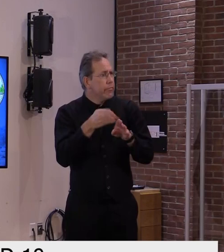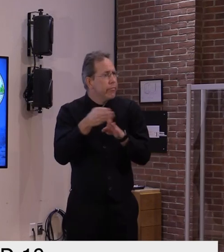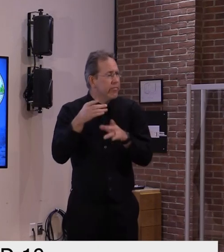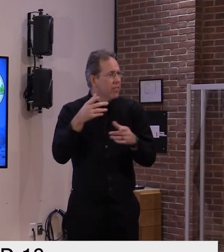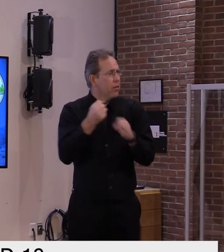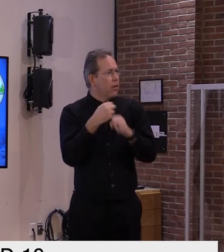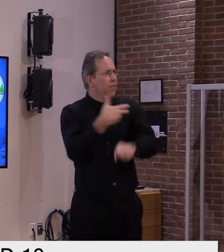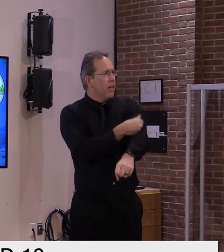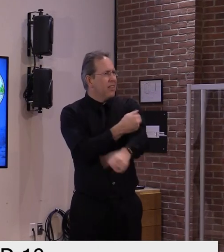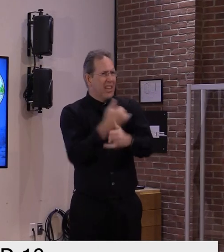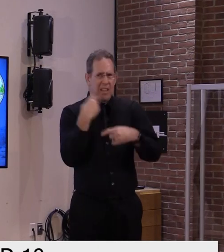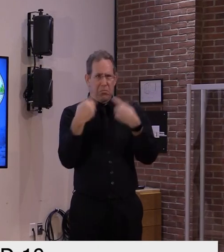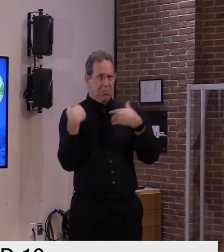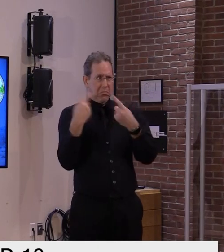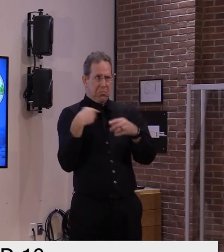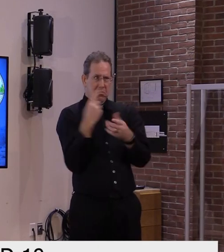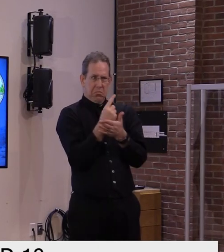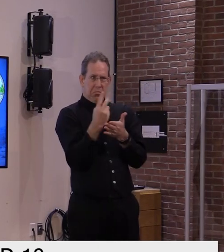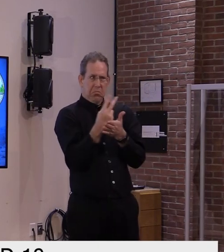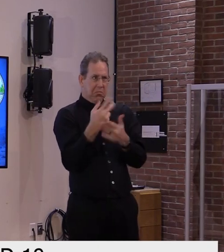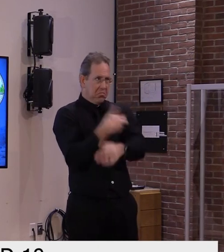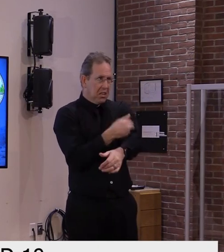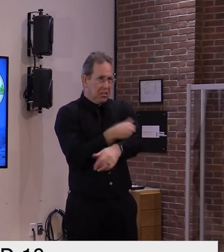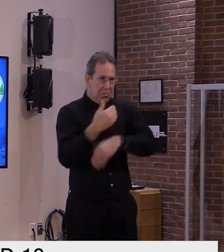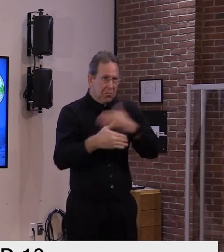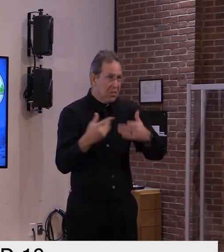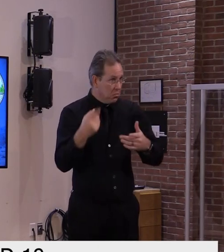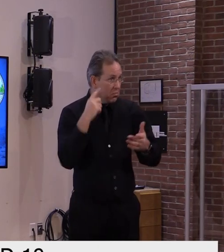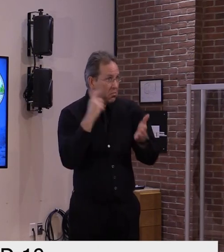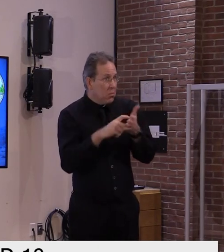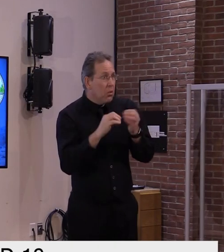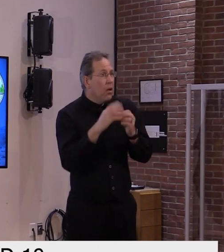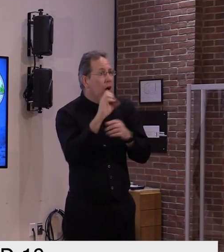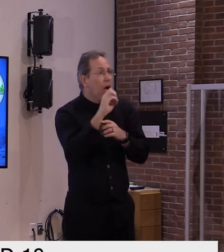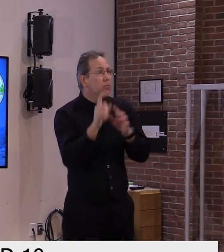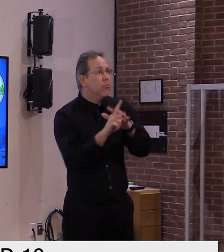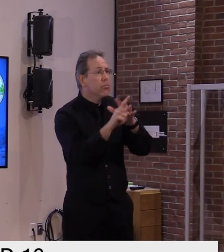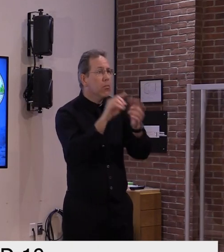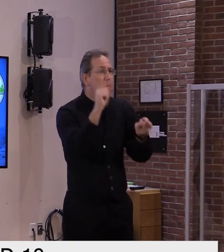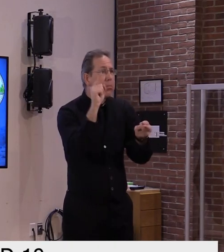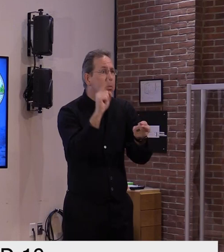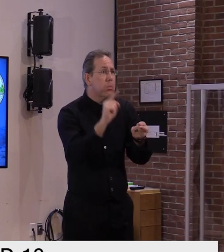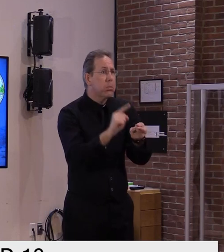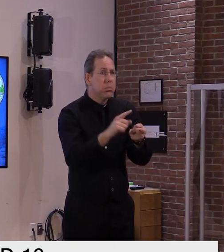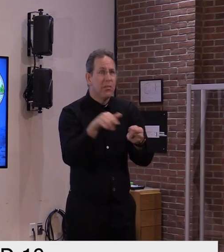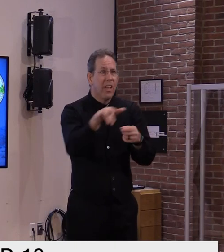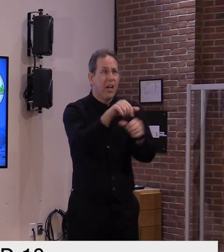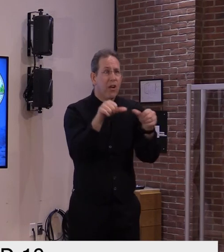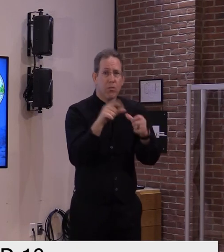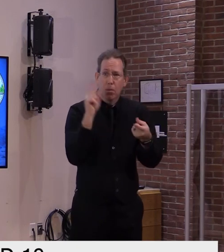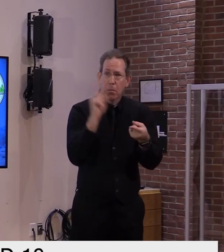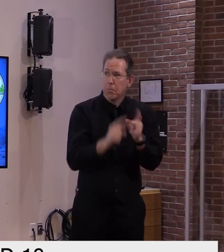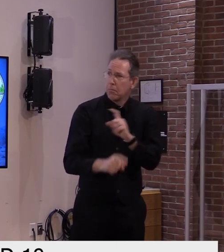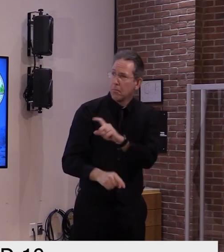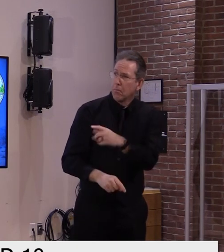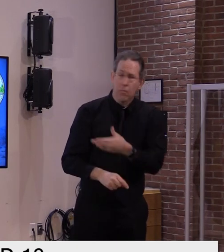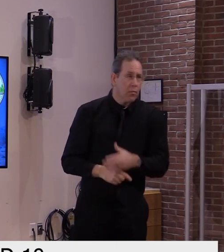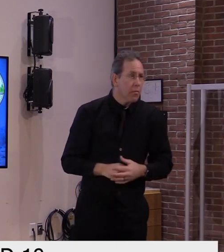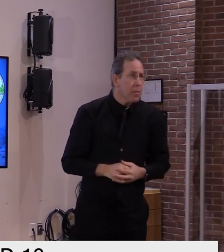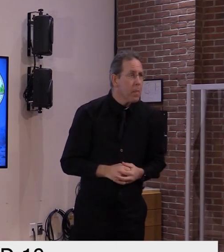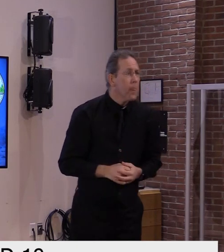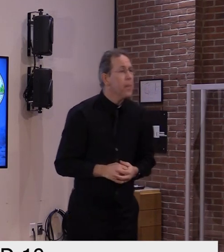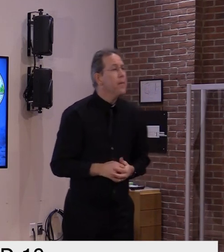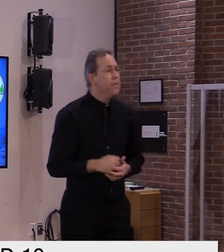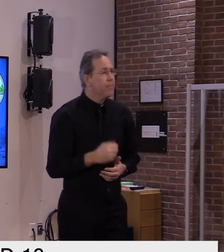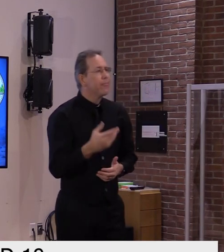So the simple answer to that would be that it's too soon to see that happen, because even after a